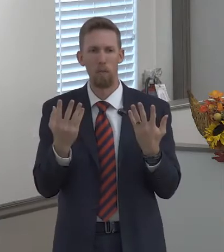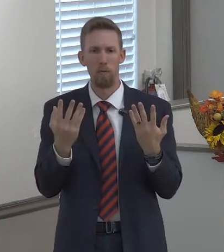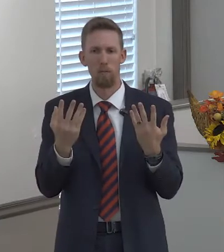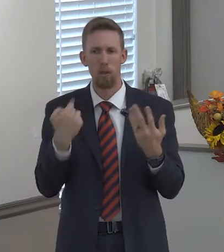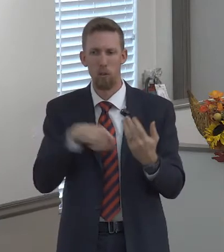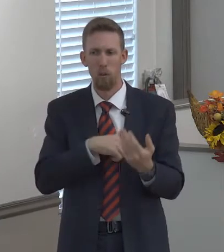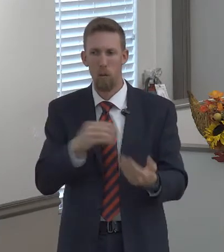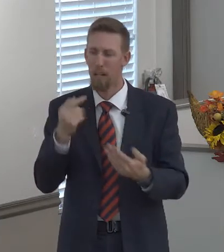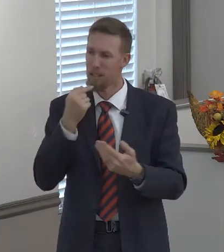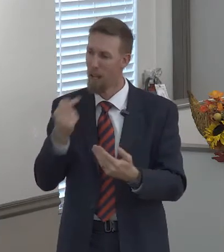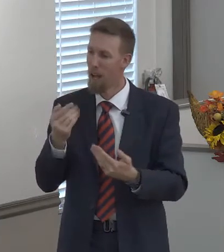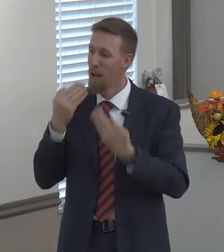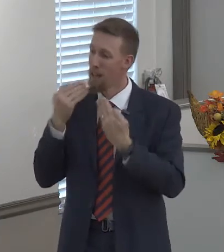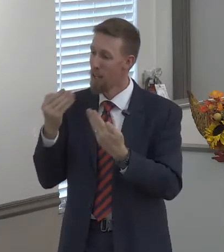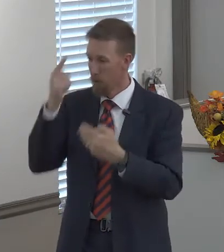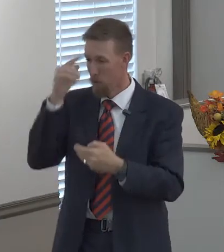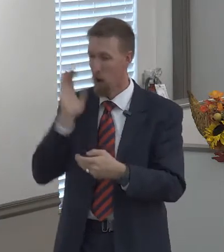mankind.